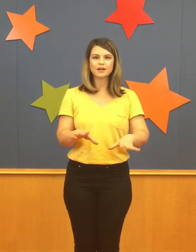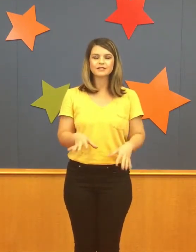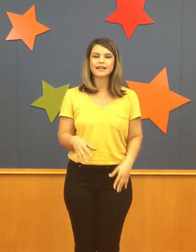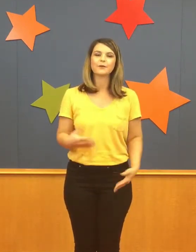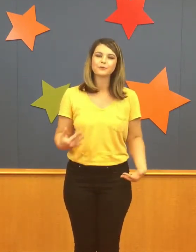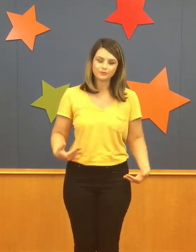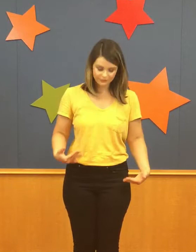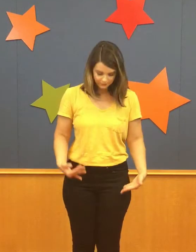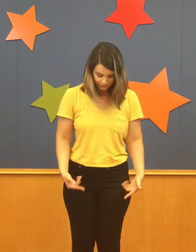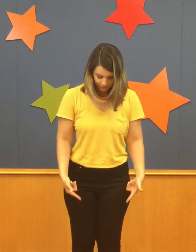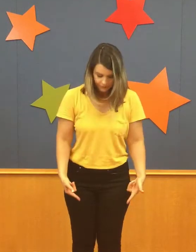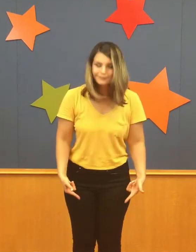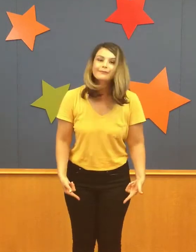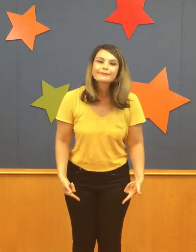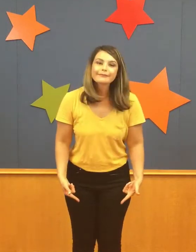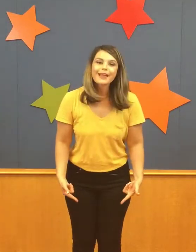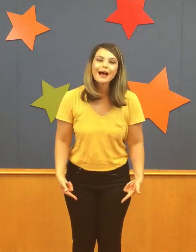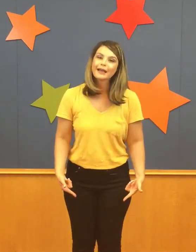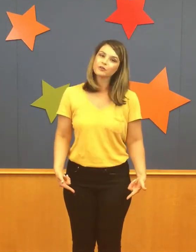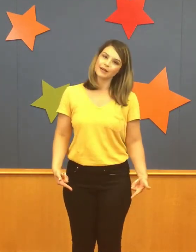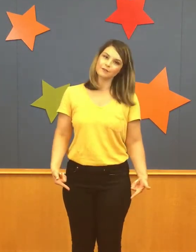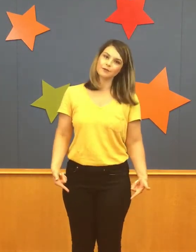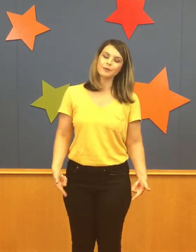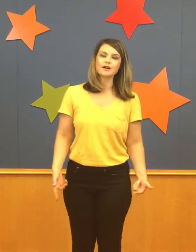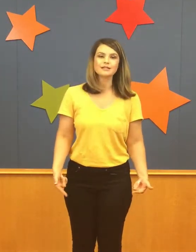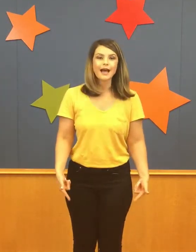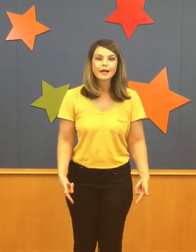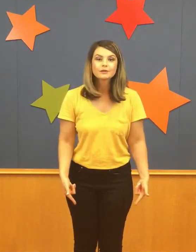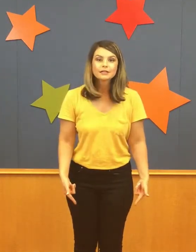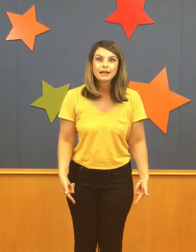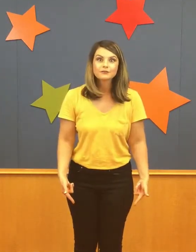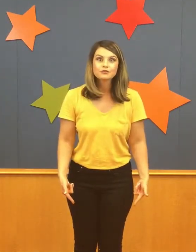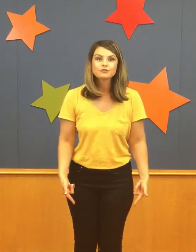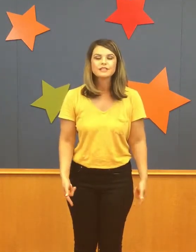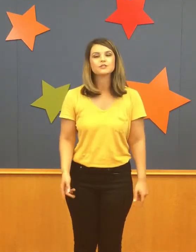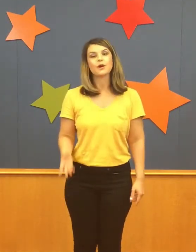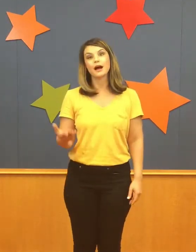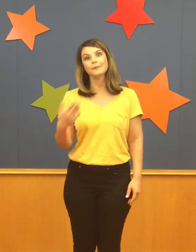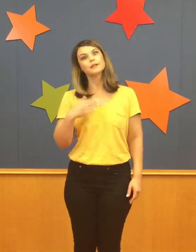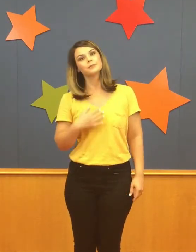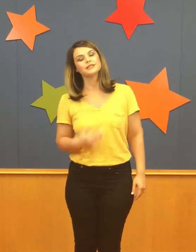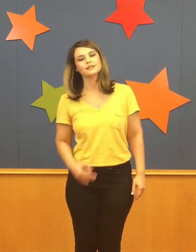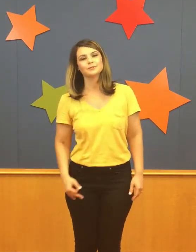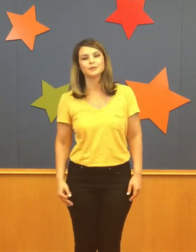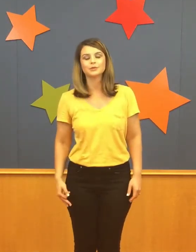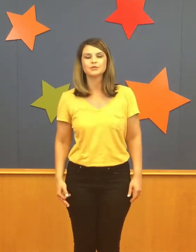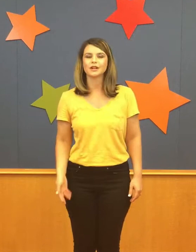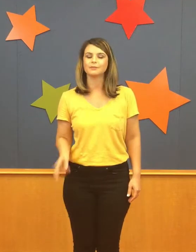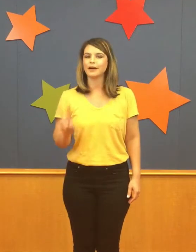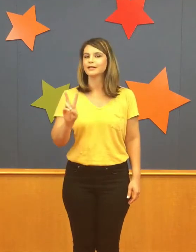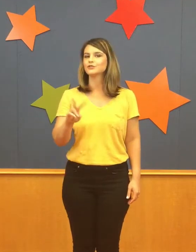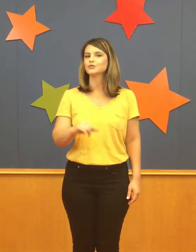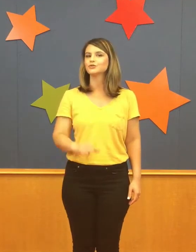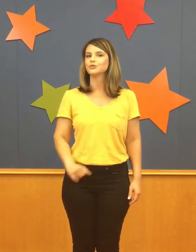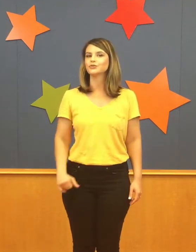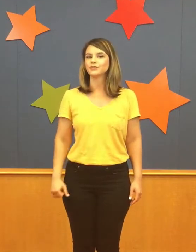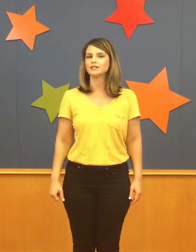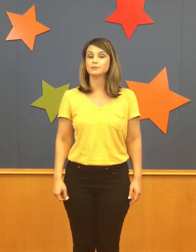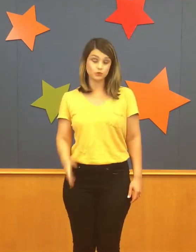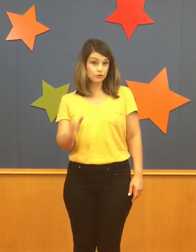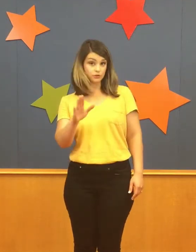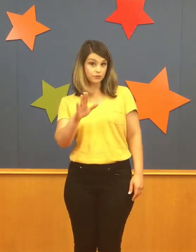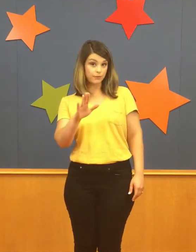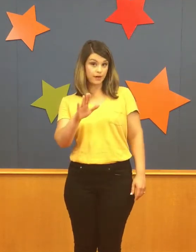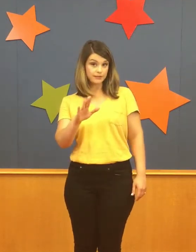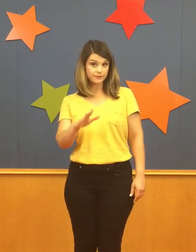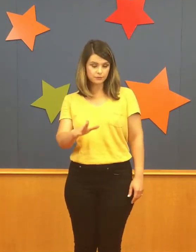his paws. Now, I don't have 4 paws. I only have 2 feet, so I'm going to pretend to put the boots on my 2 feet.